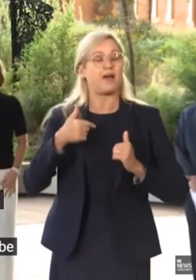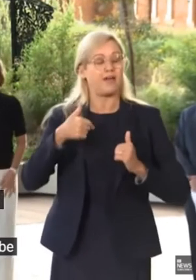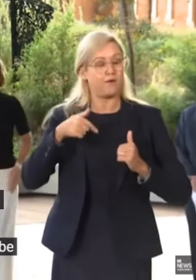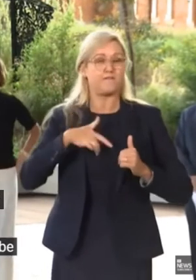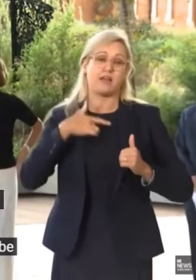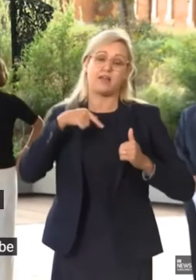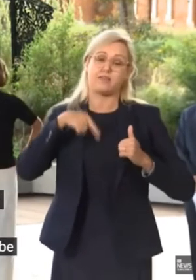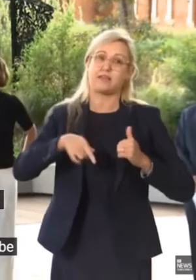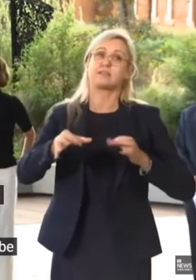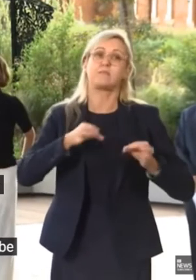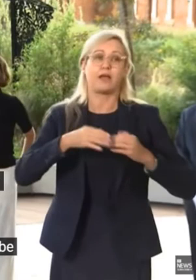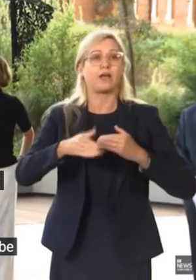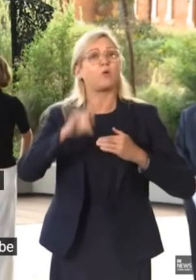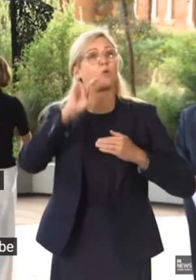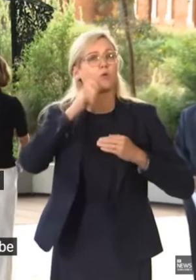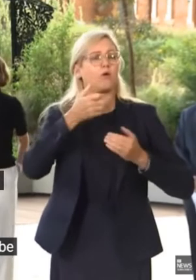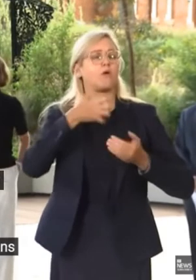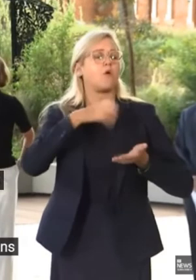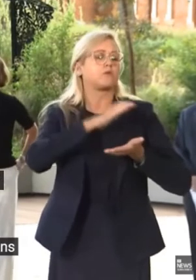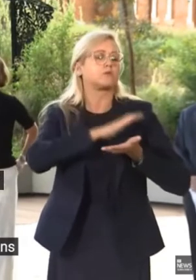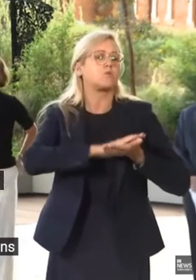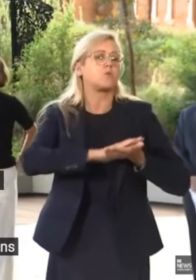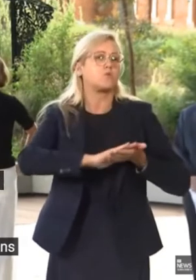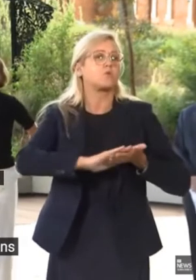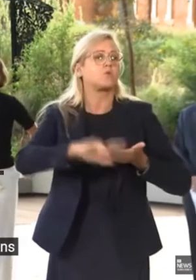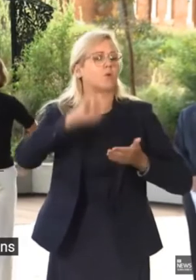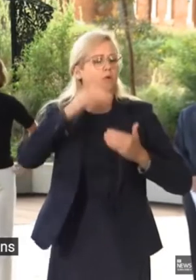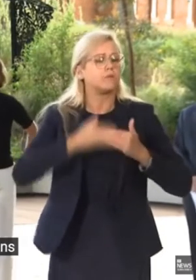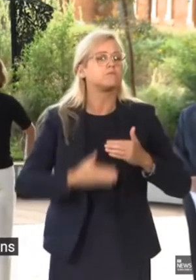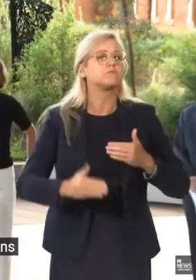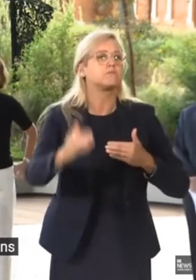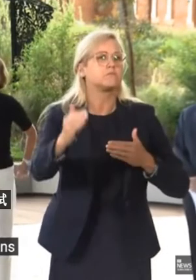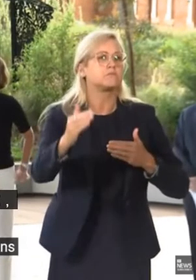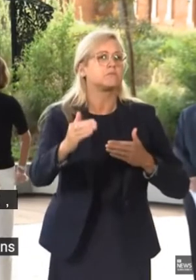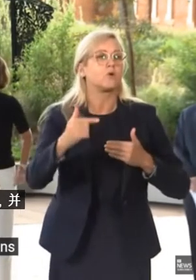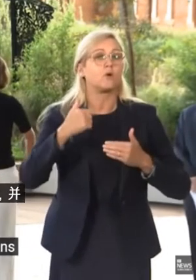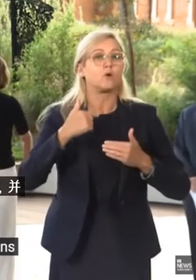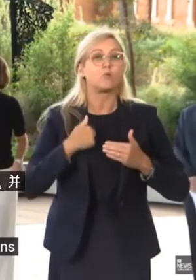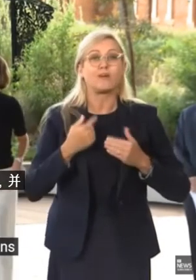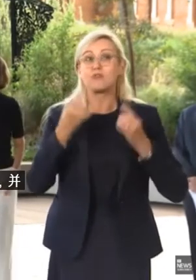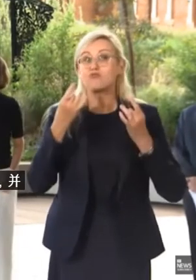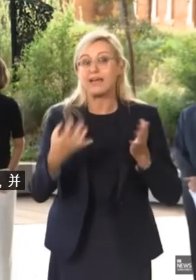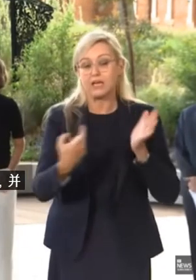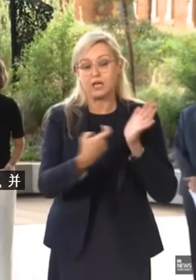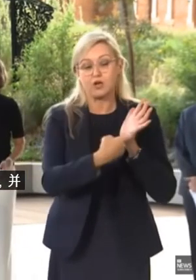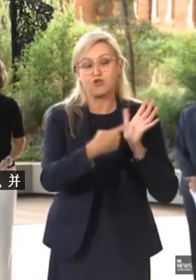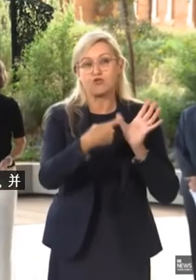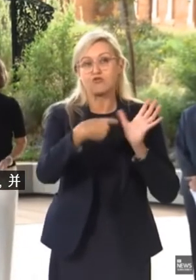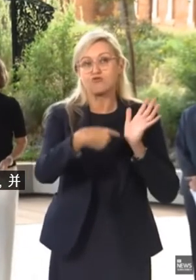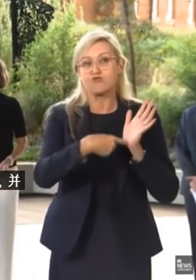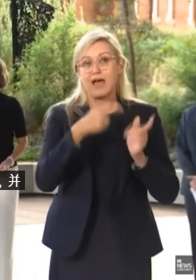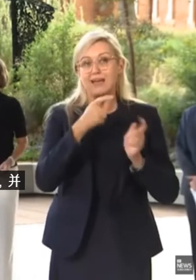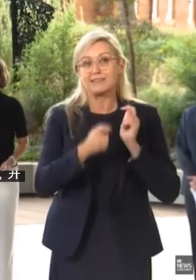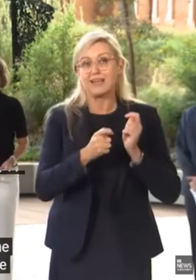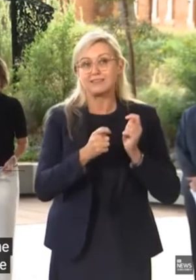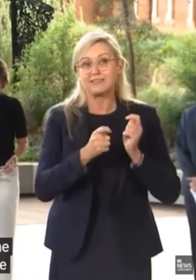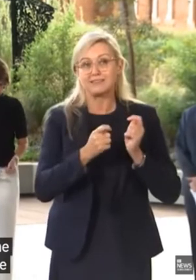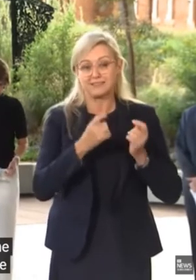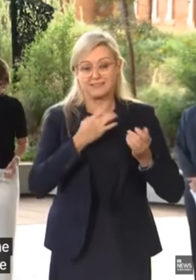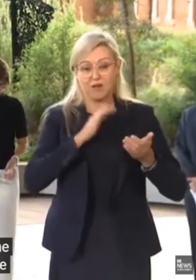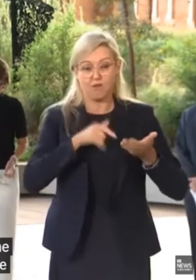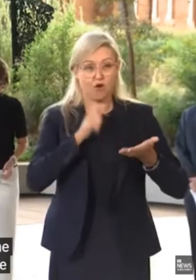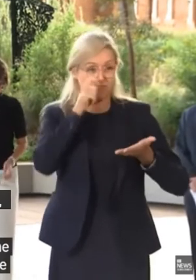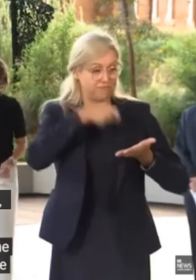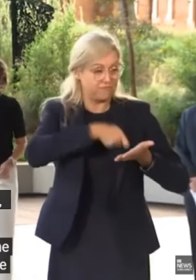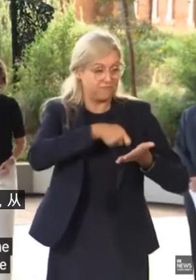have in place. We have ensured through the rapid antigen tests that we've procured and have been sending out to schools right